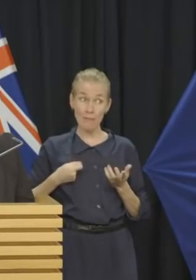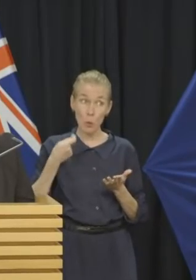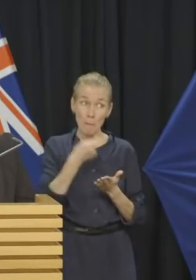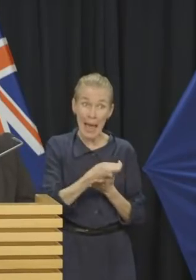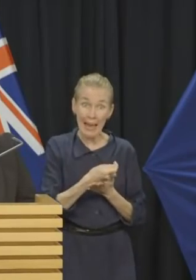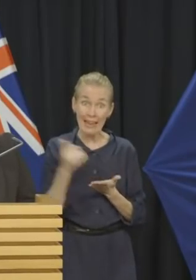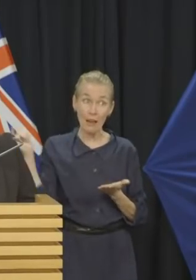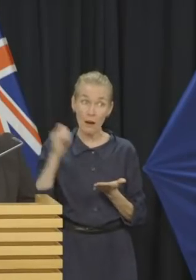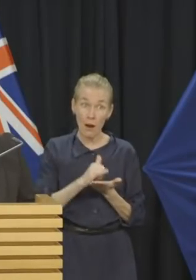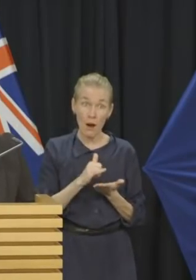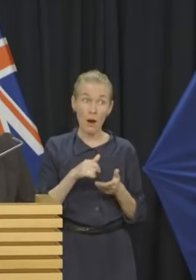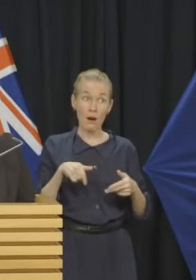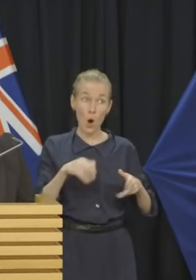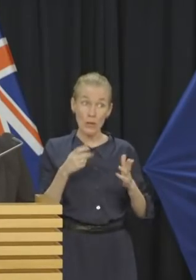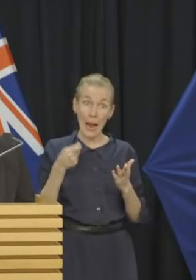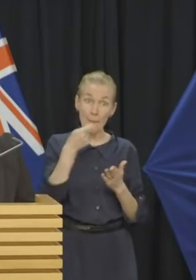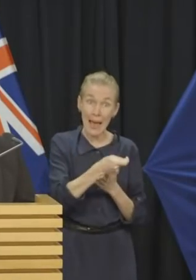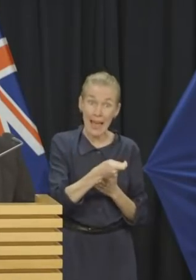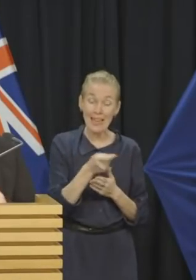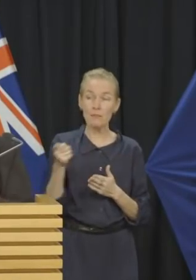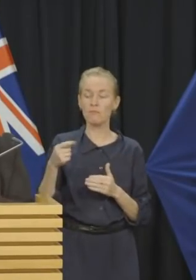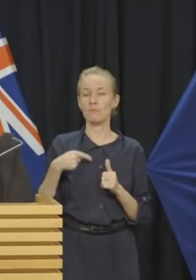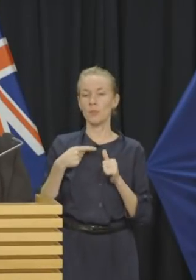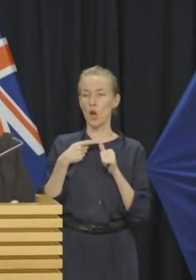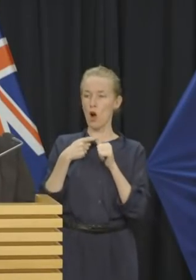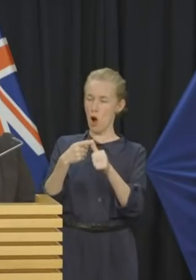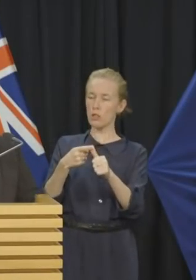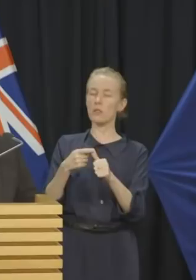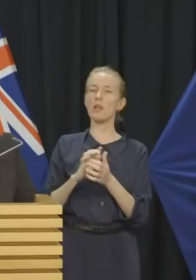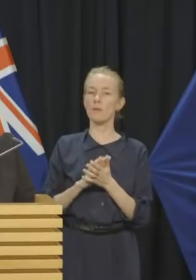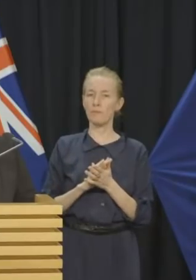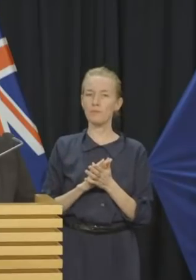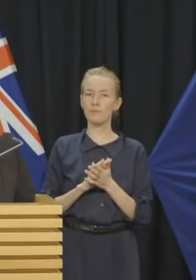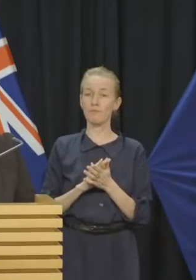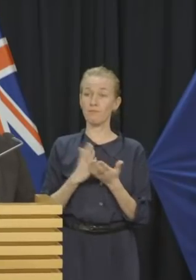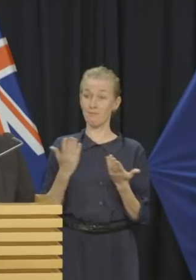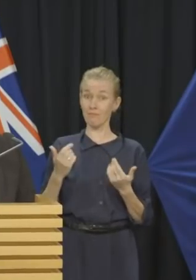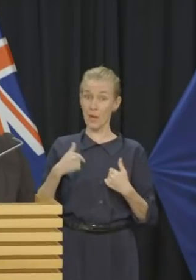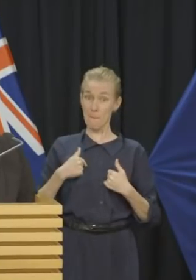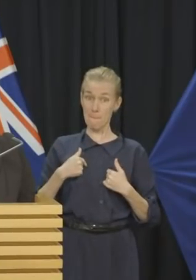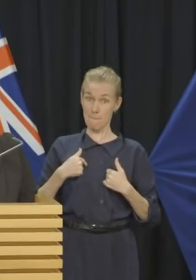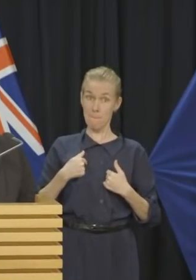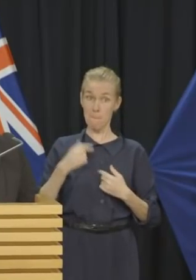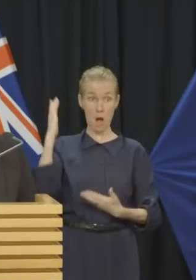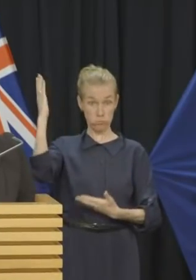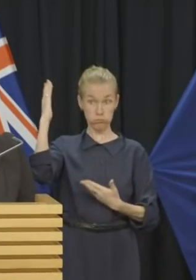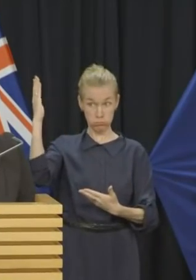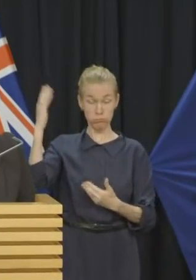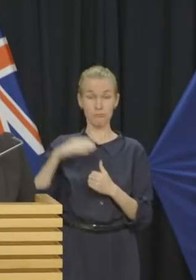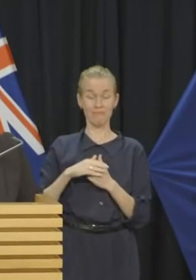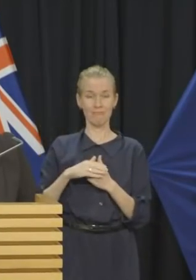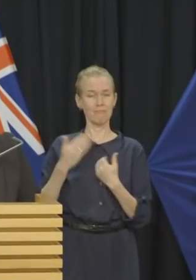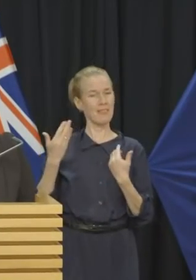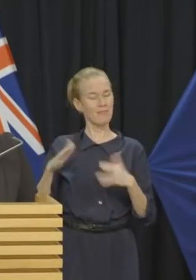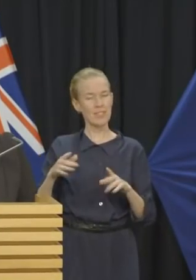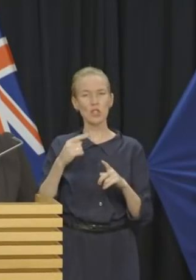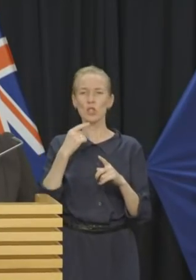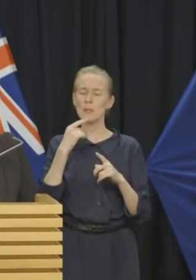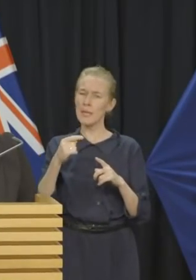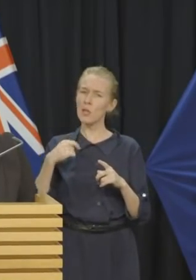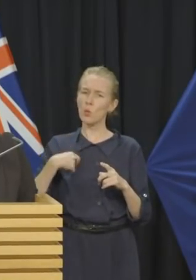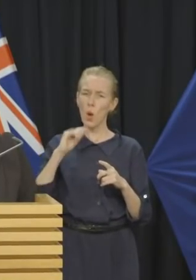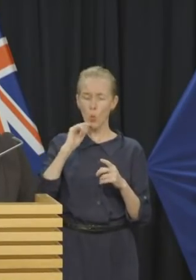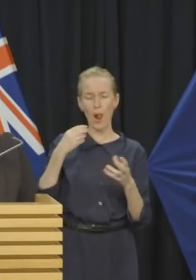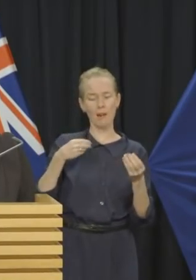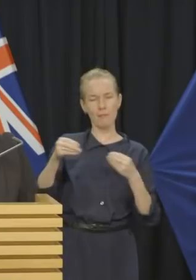pay, and whether or not, so what I said in the initial comments was, we're not going to economically ration the